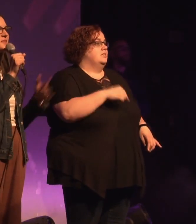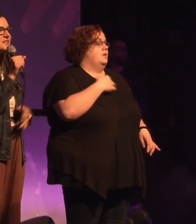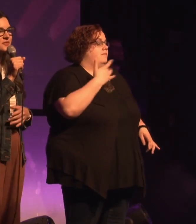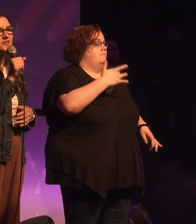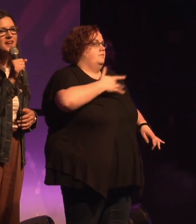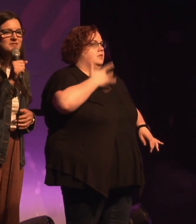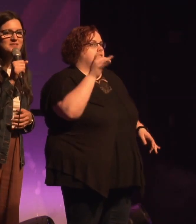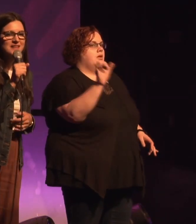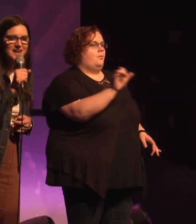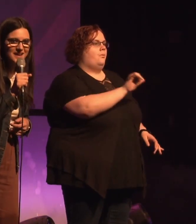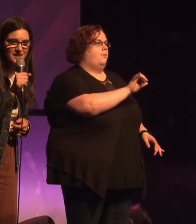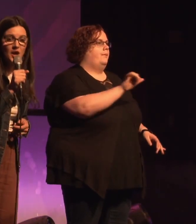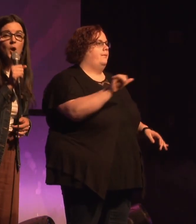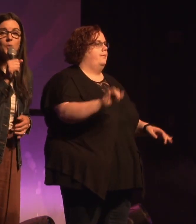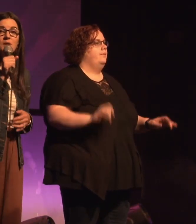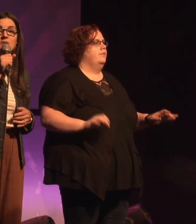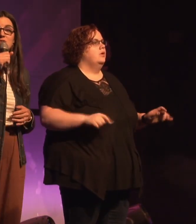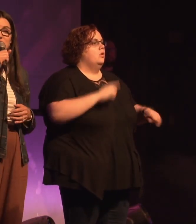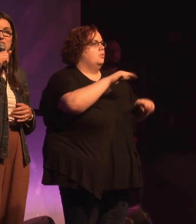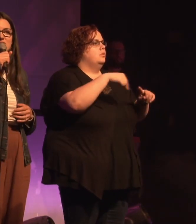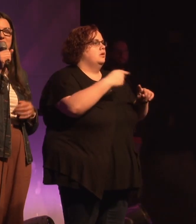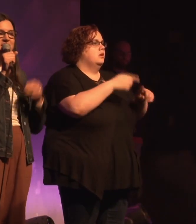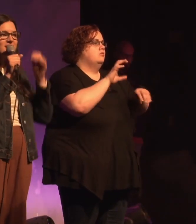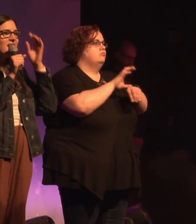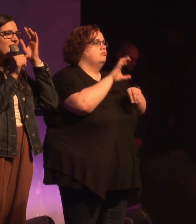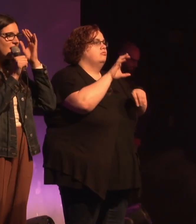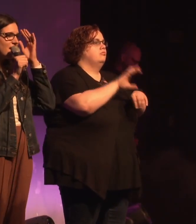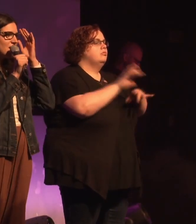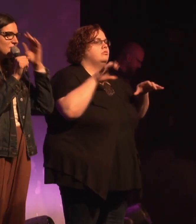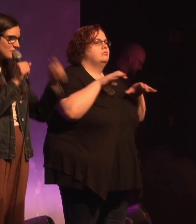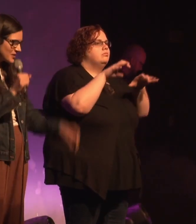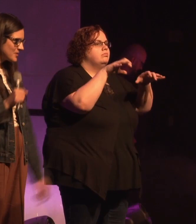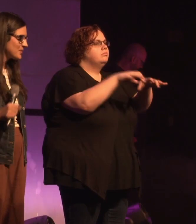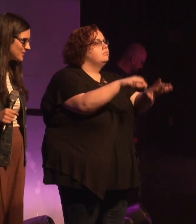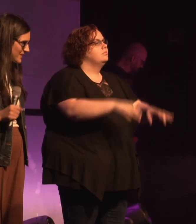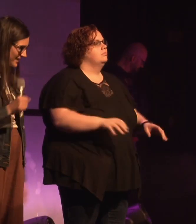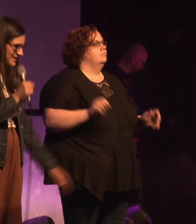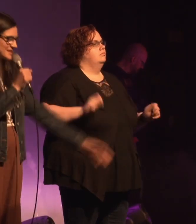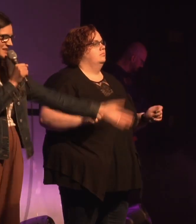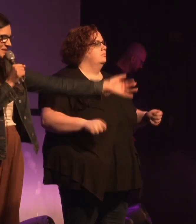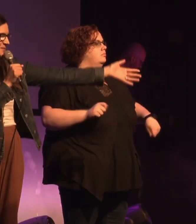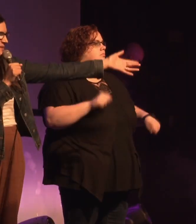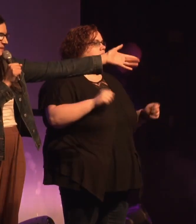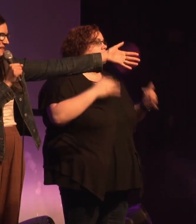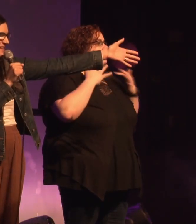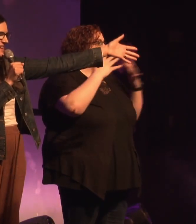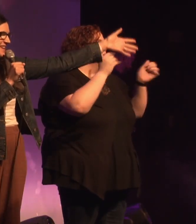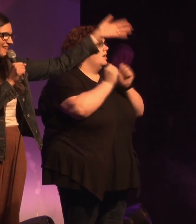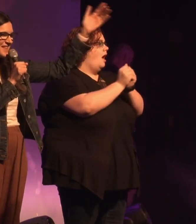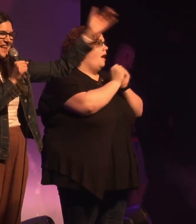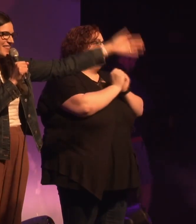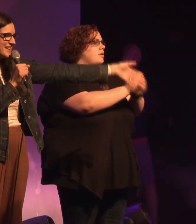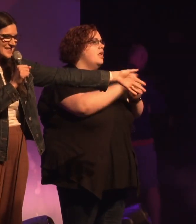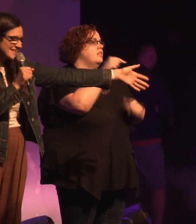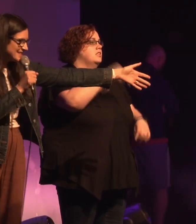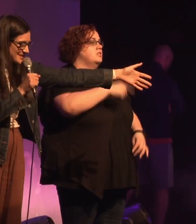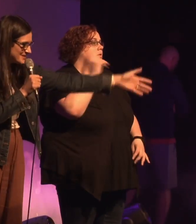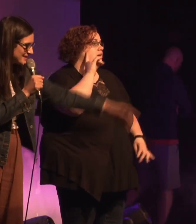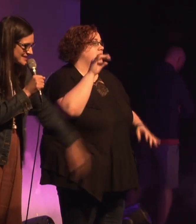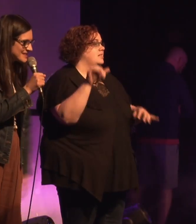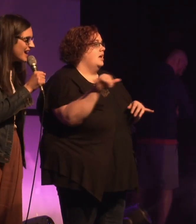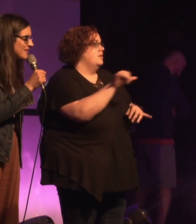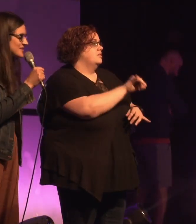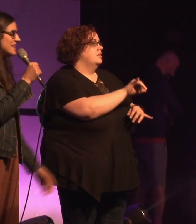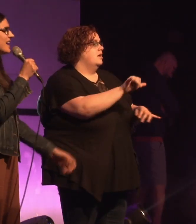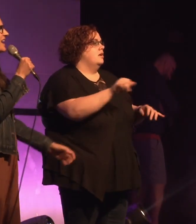This is what it feels like when the church is alive. Sing this with me again. This is